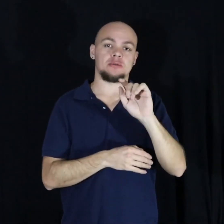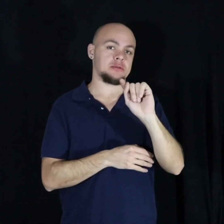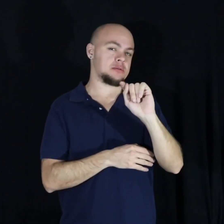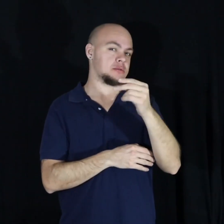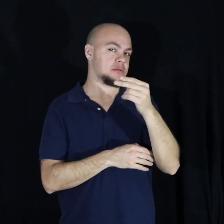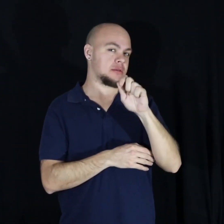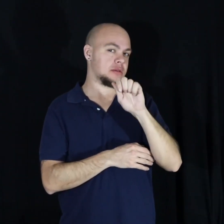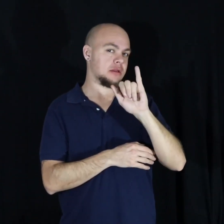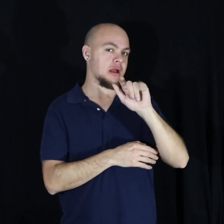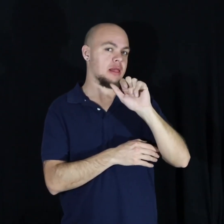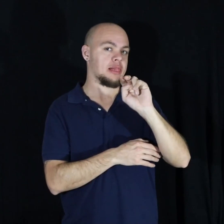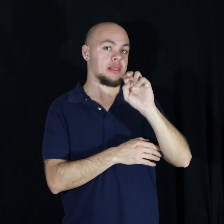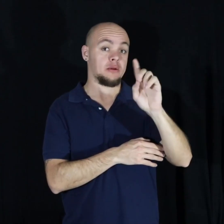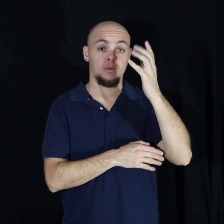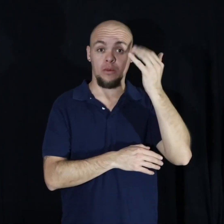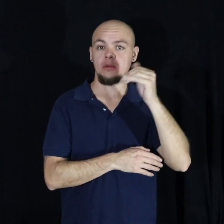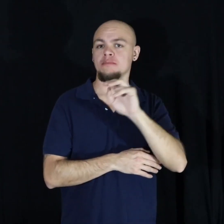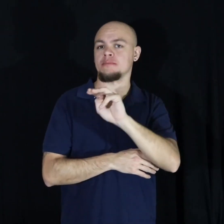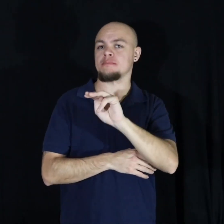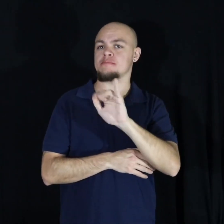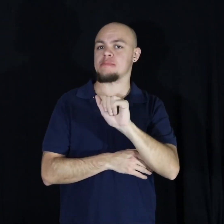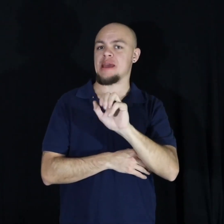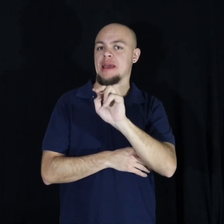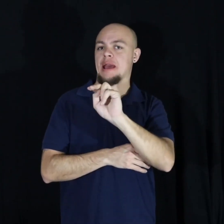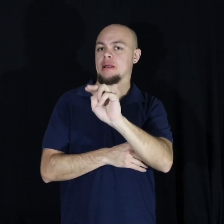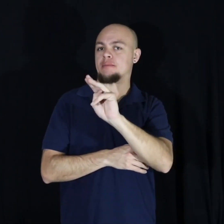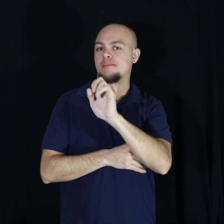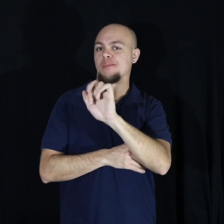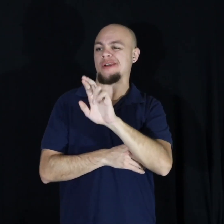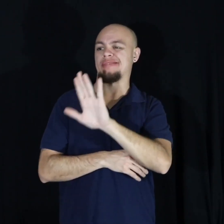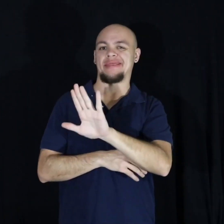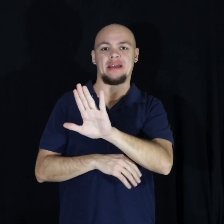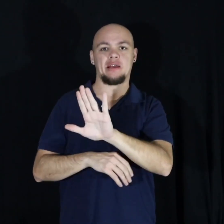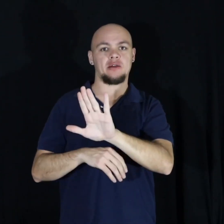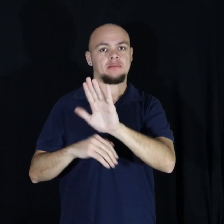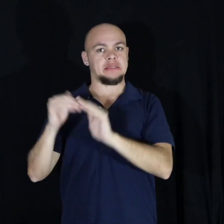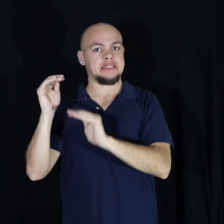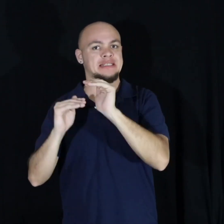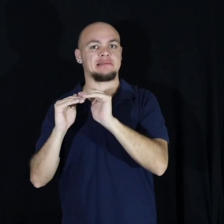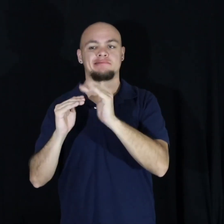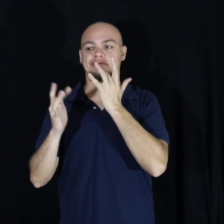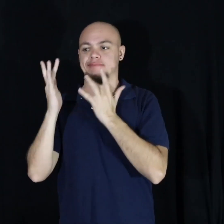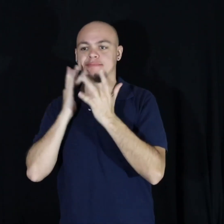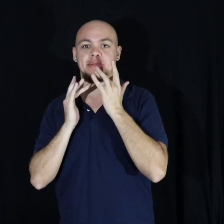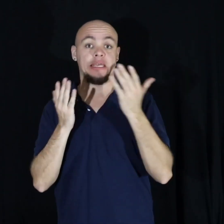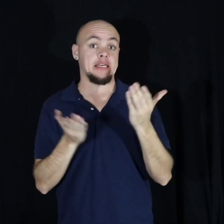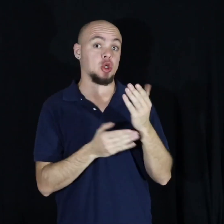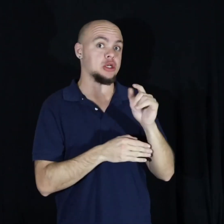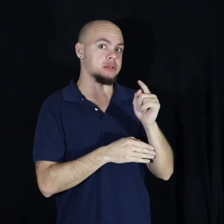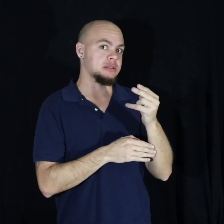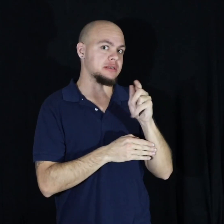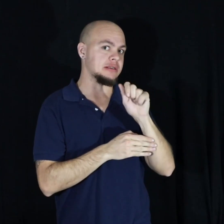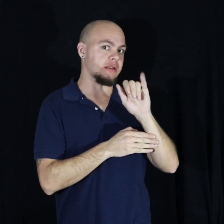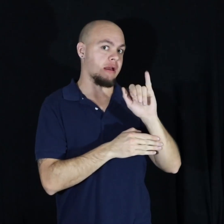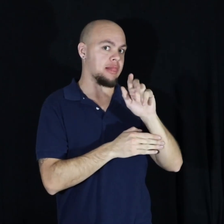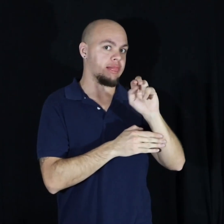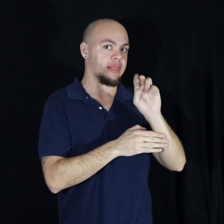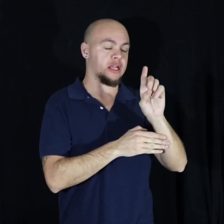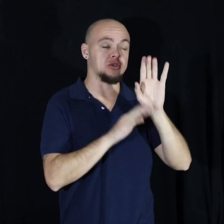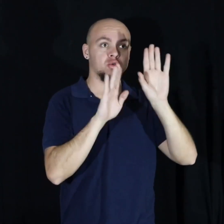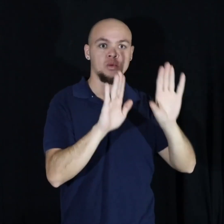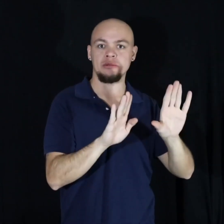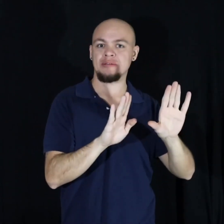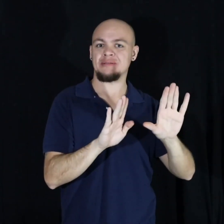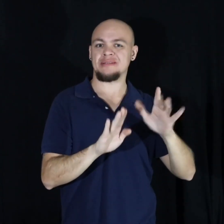is because of Myanmar's underdeveloped infrastructure. Though the streets here in Thailand are great, they don't give me the